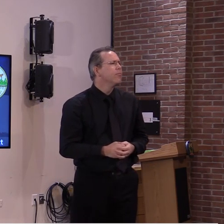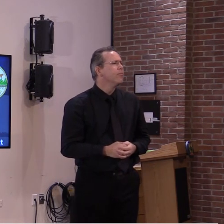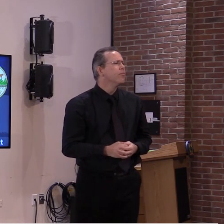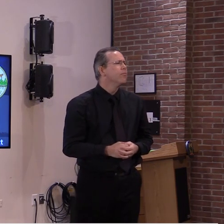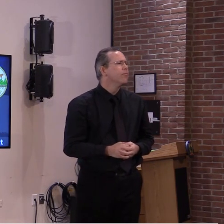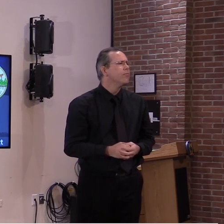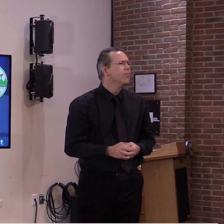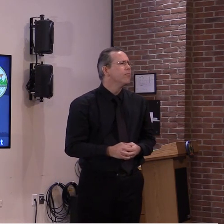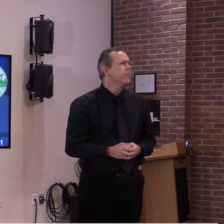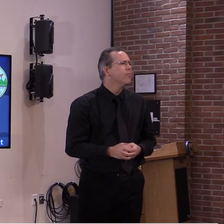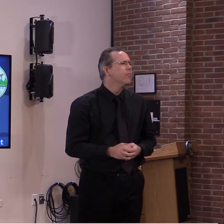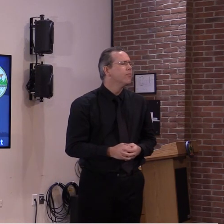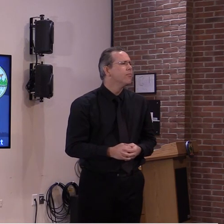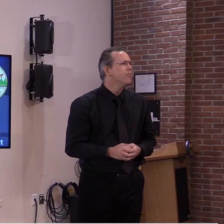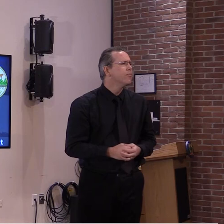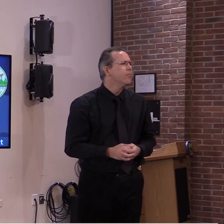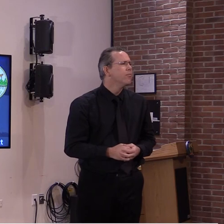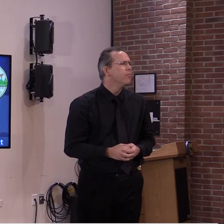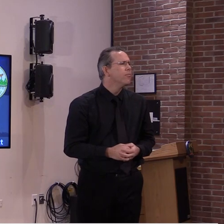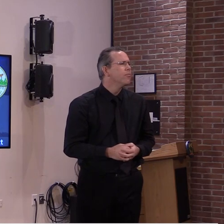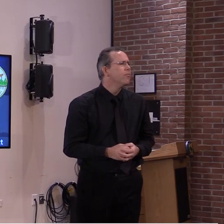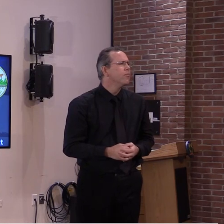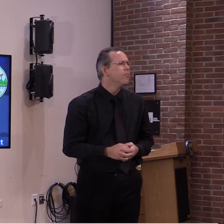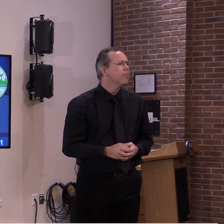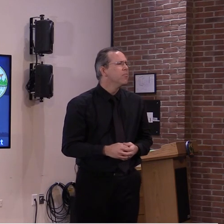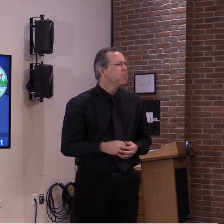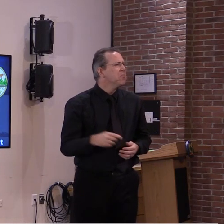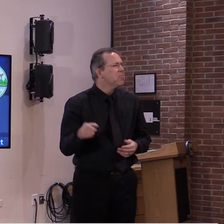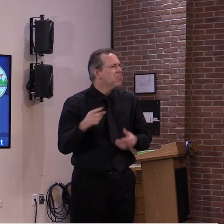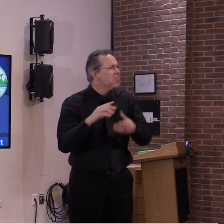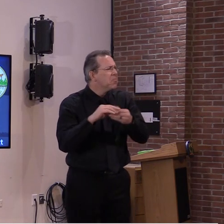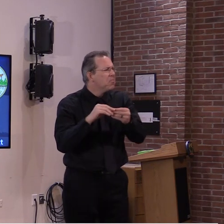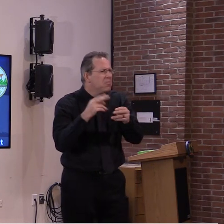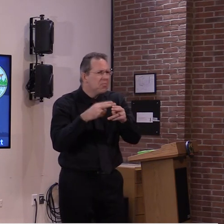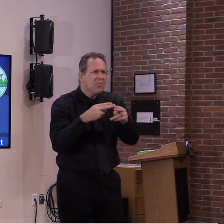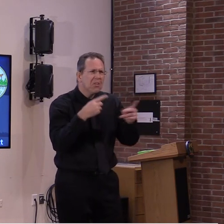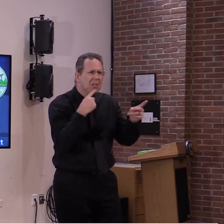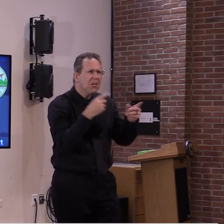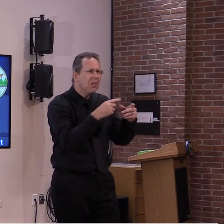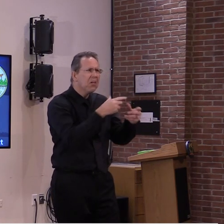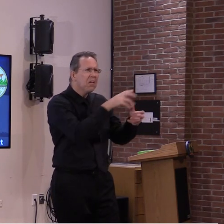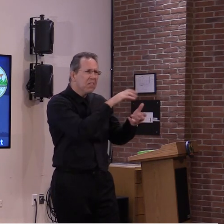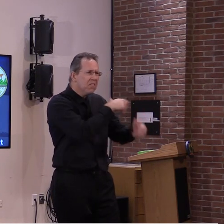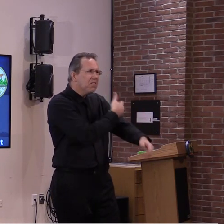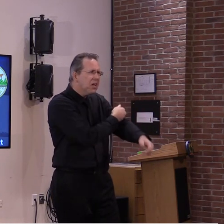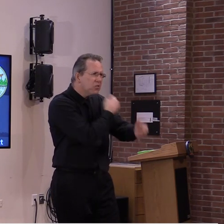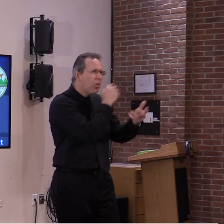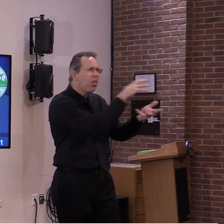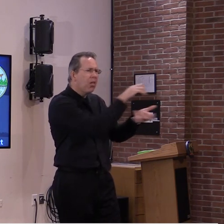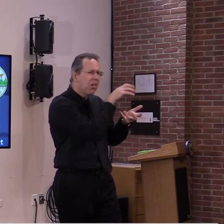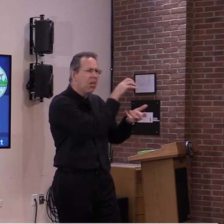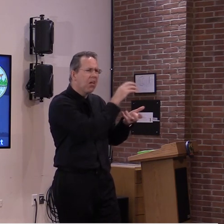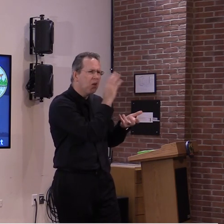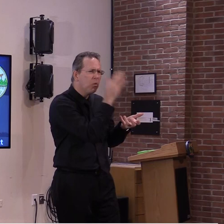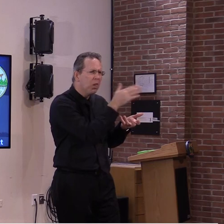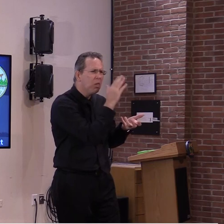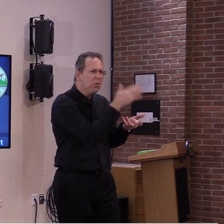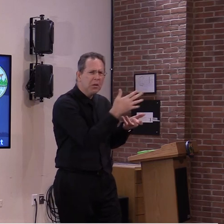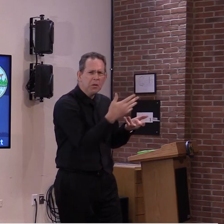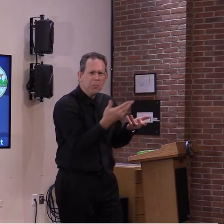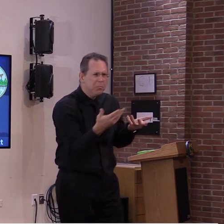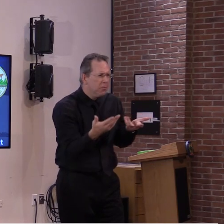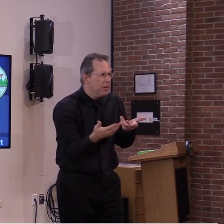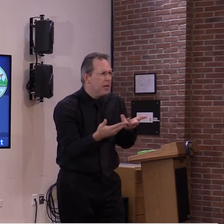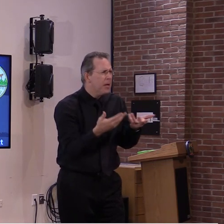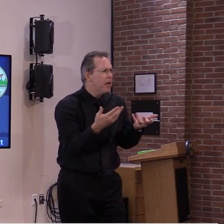who are eligible. Is there any disconnect between what's been delivered and administered and 100% distribution? Given what